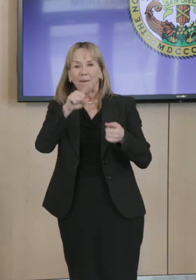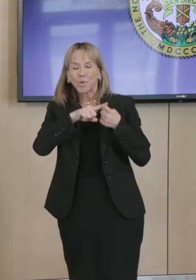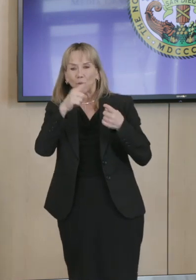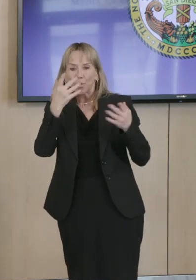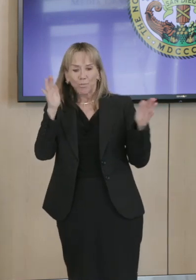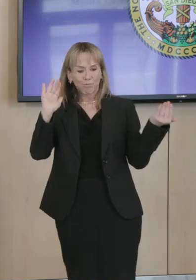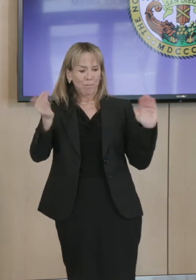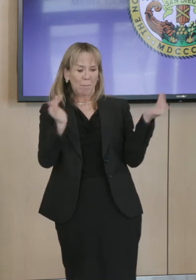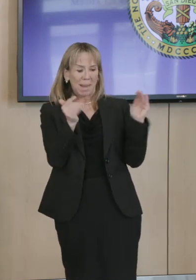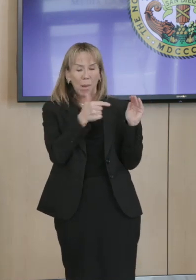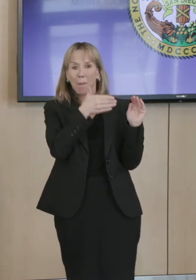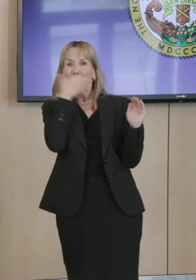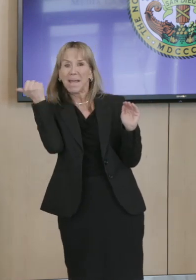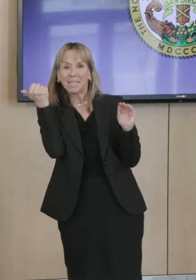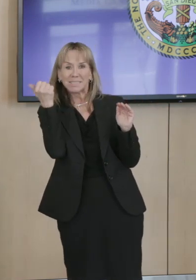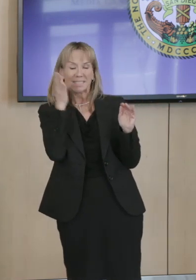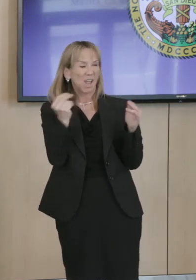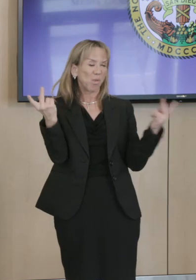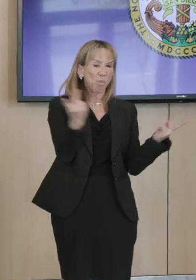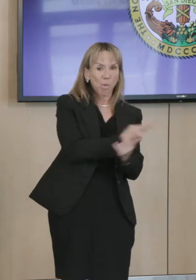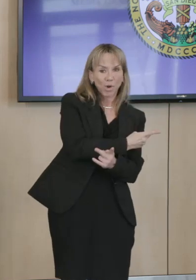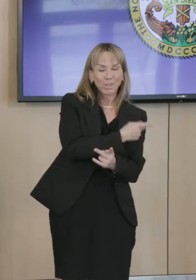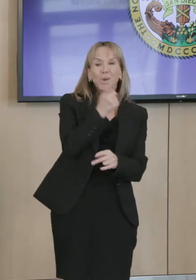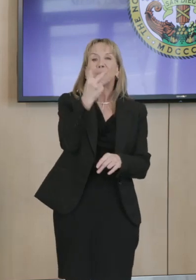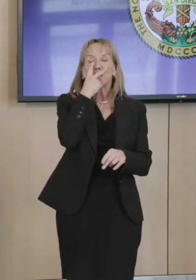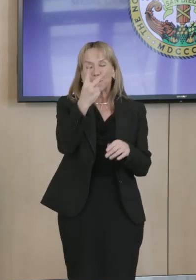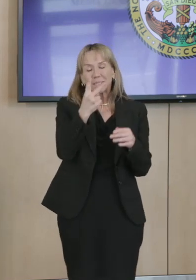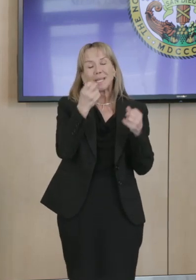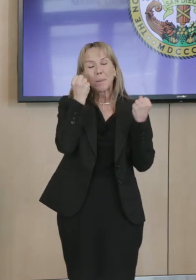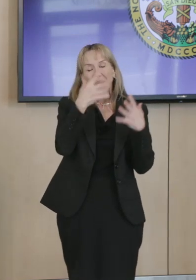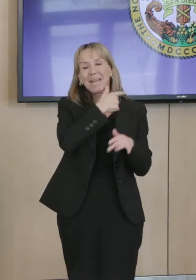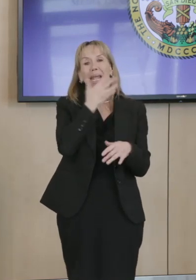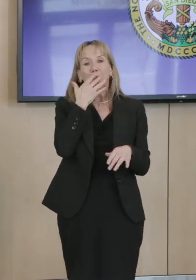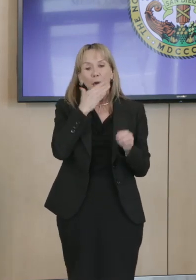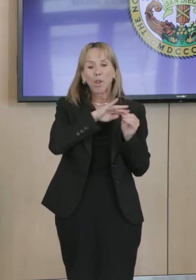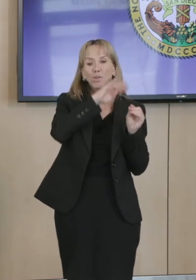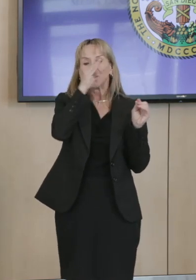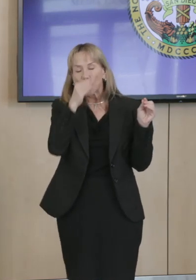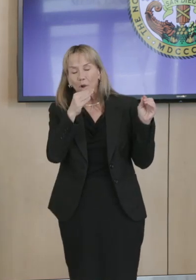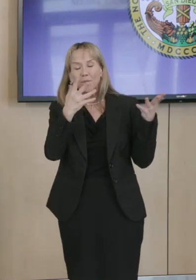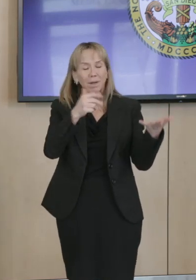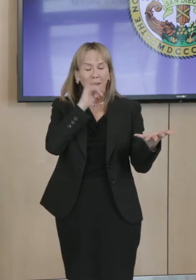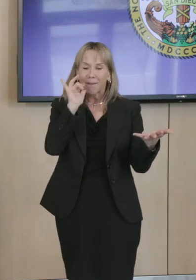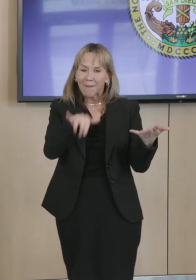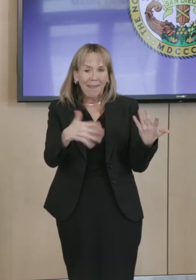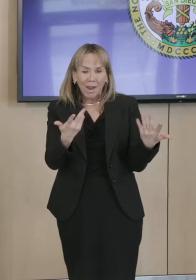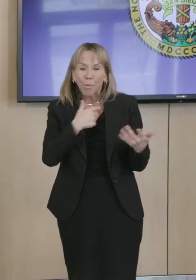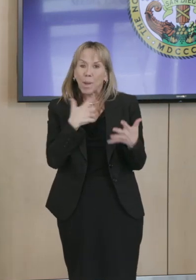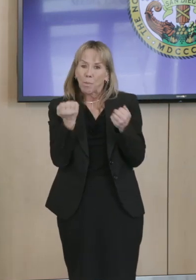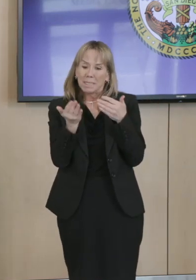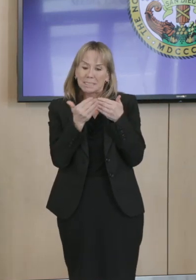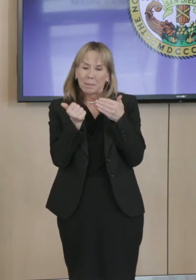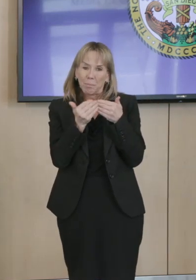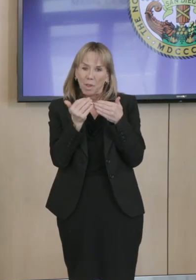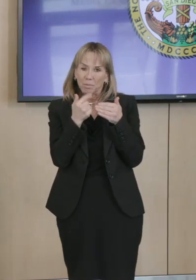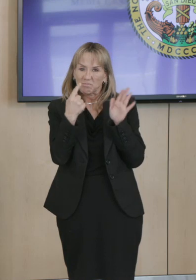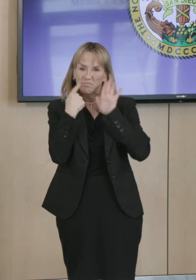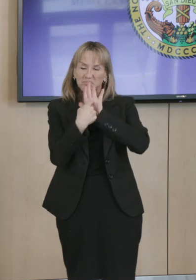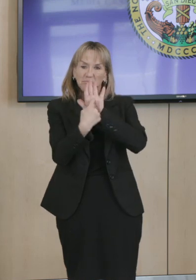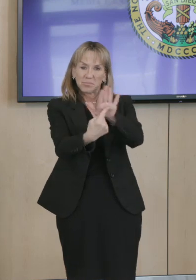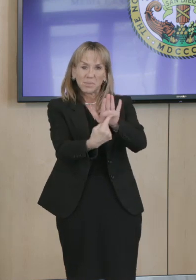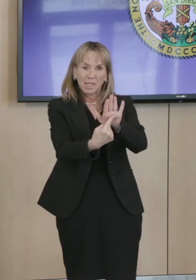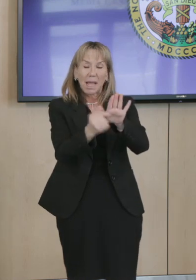that would overwhelm you, frankly, with lots of curves and lots of colors, and that's why we're trying to, again, keep it simple. The message for now is it